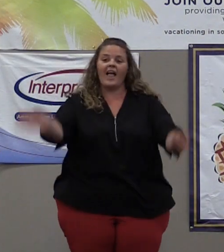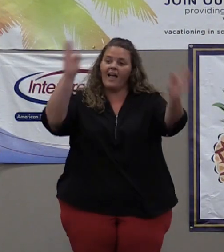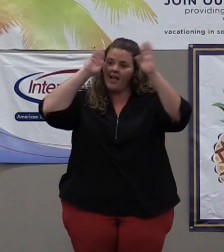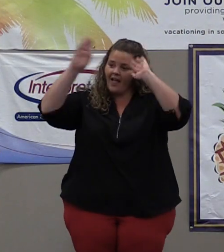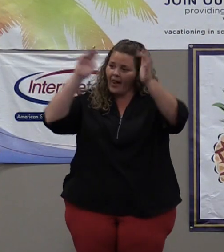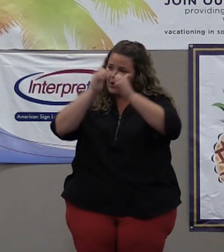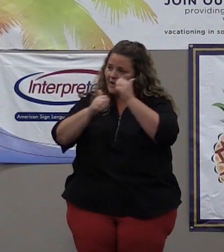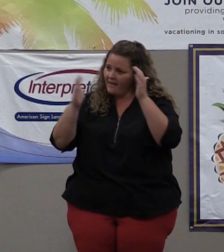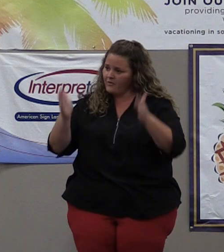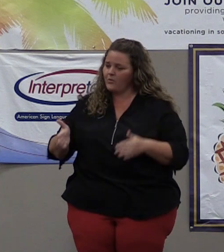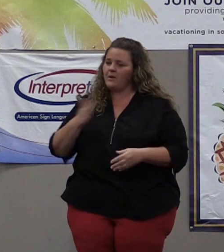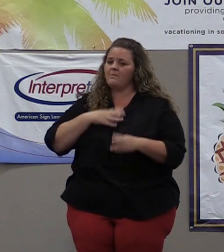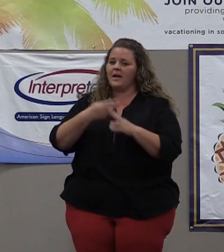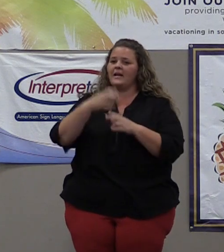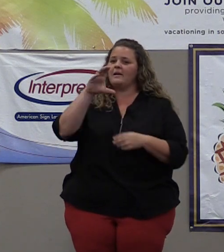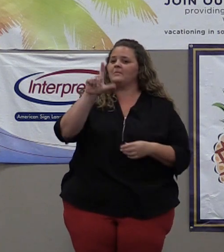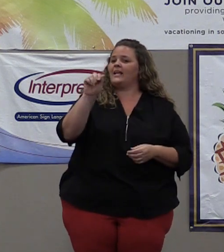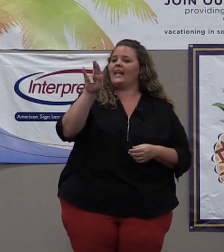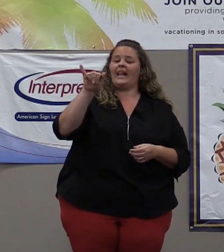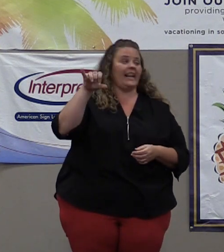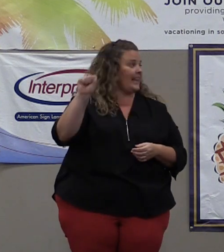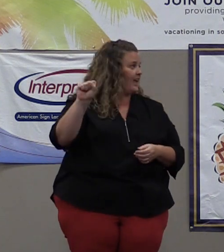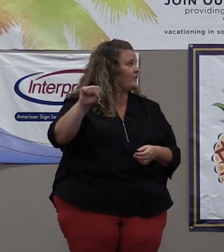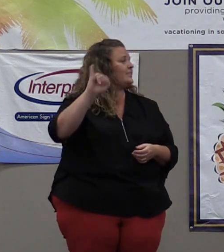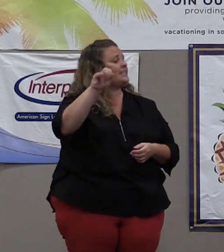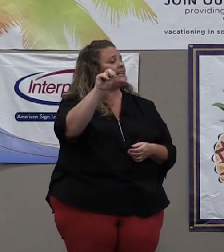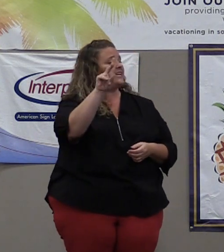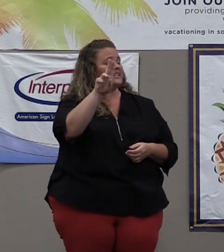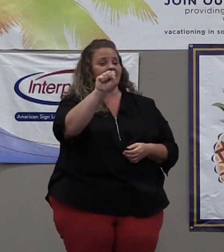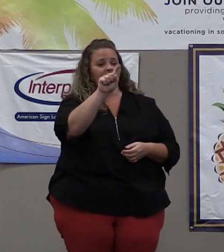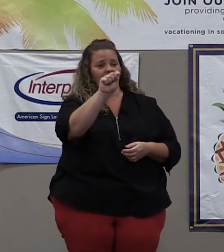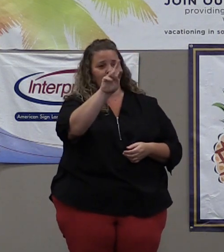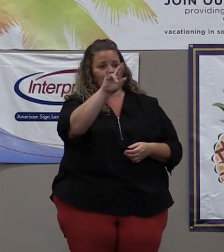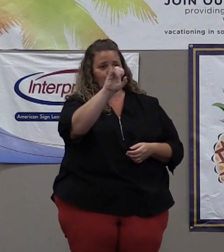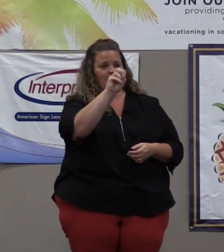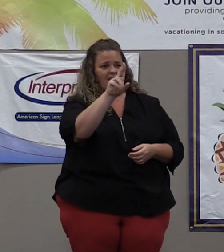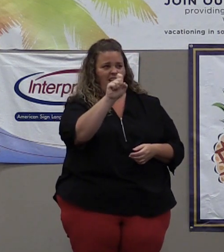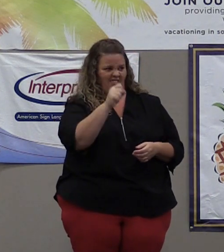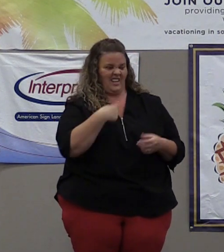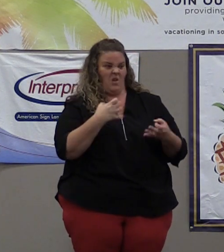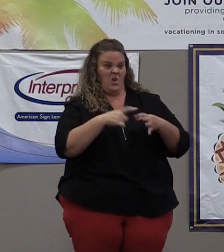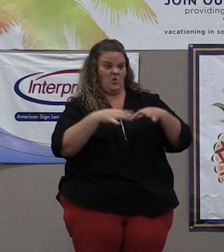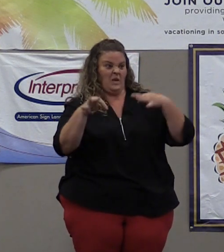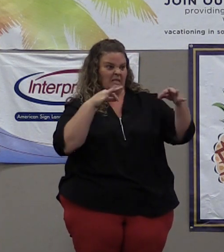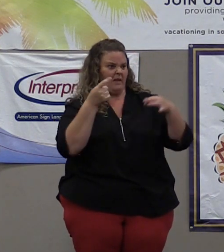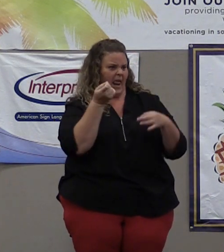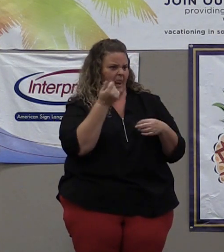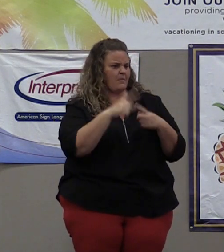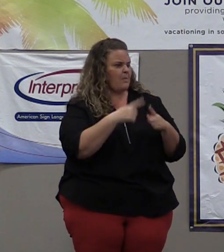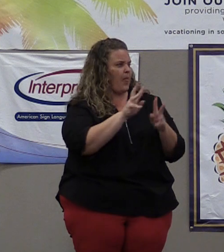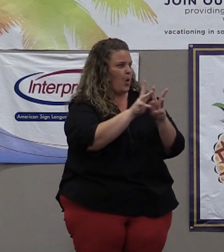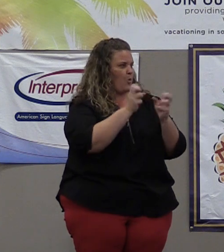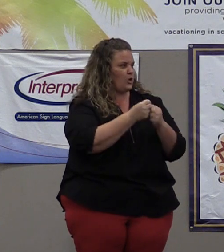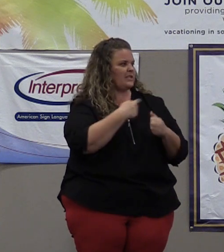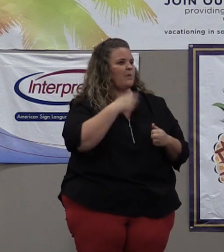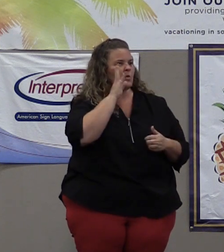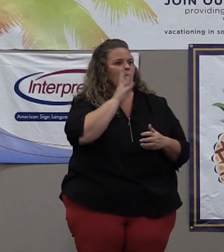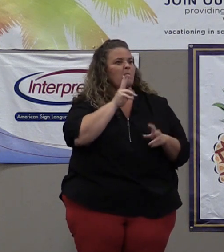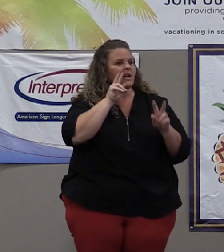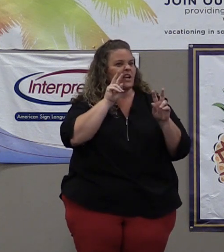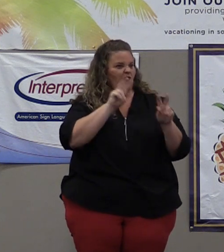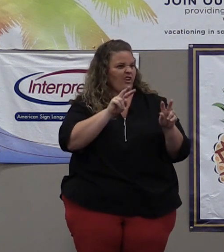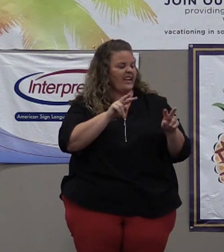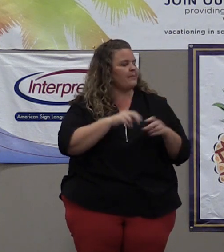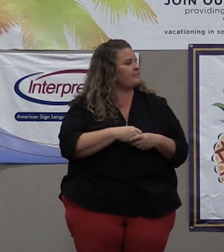Hello everyone, my name is Clarence Industrious and just wanted to explain a little bit about the workshop that we're going to be looking at.